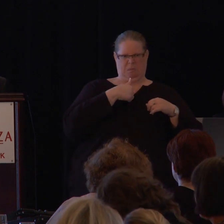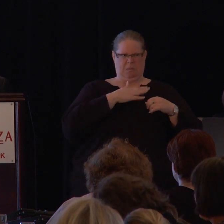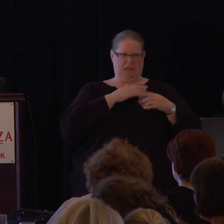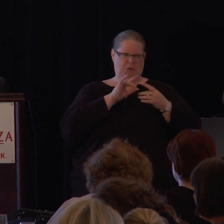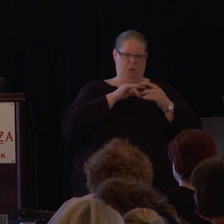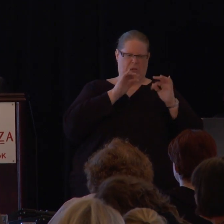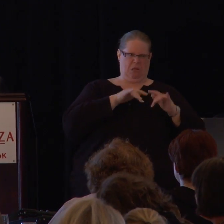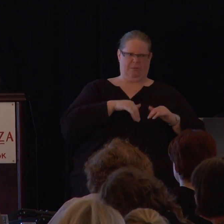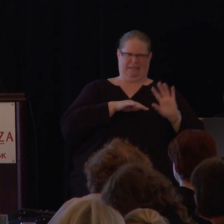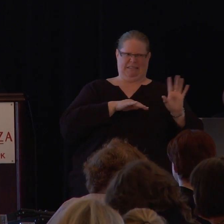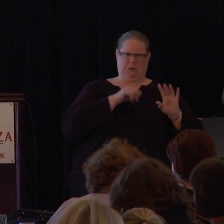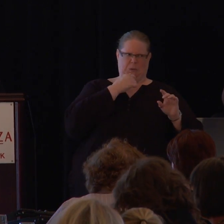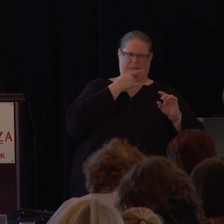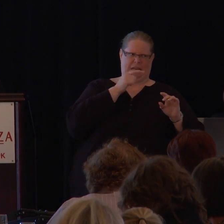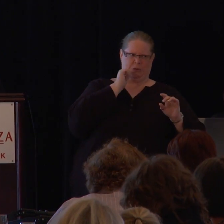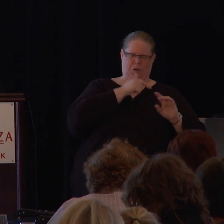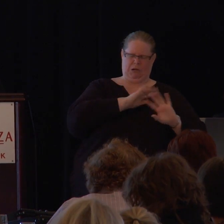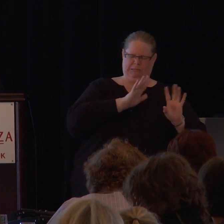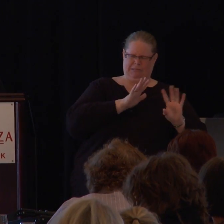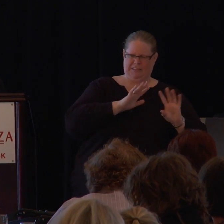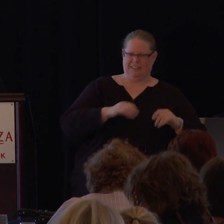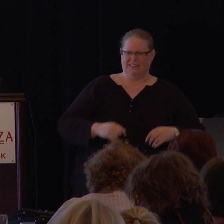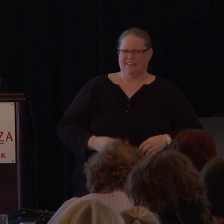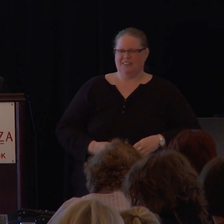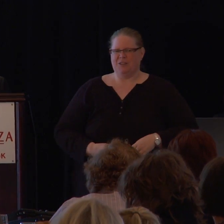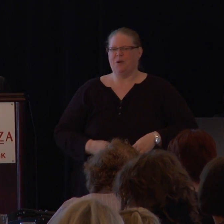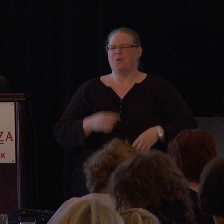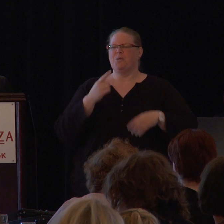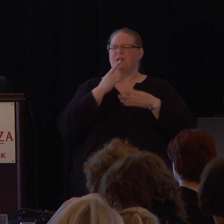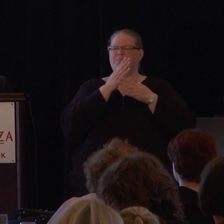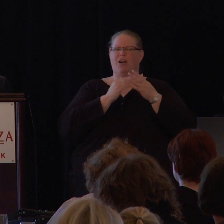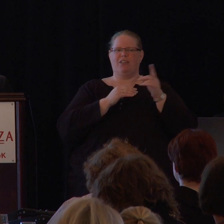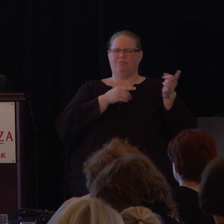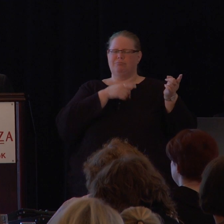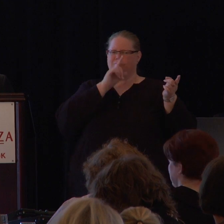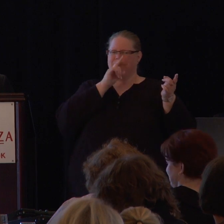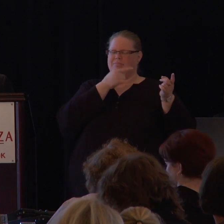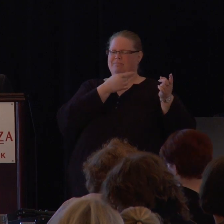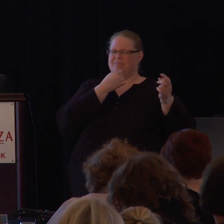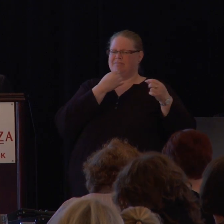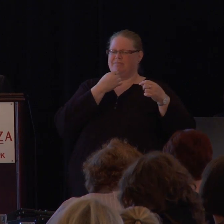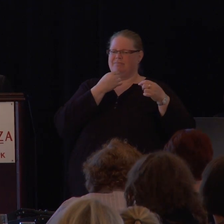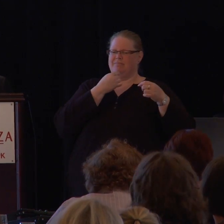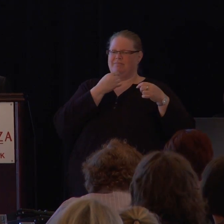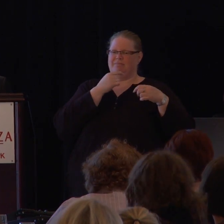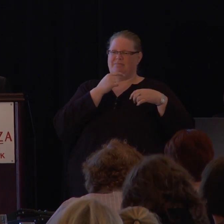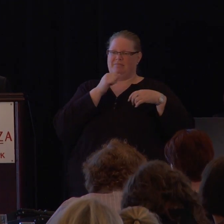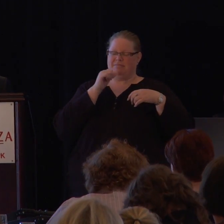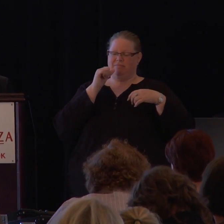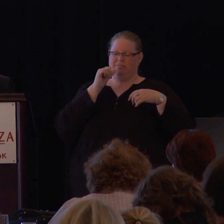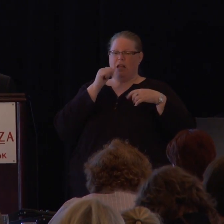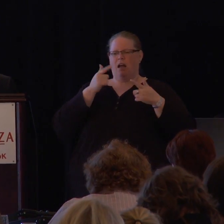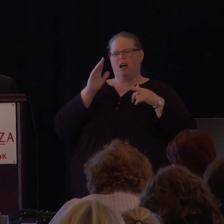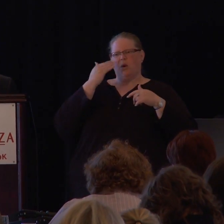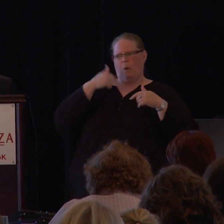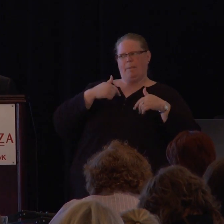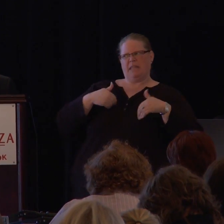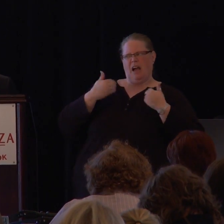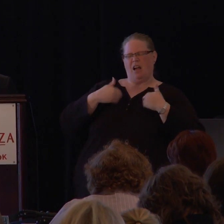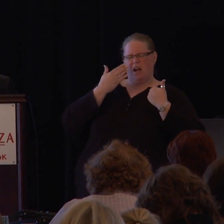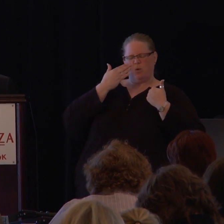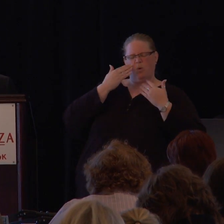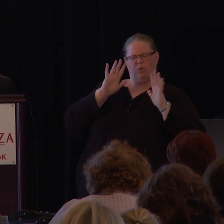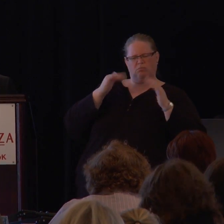But one part of the unofficial version that he didn't mention, that at one point, notwithstanding again my young age, I